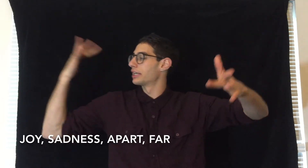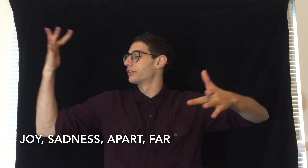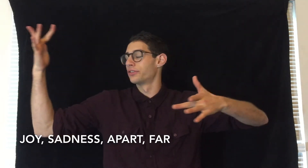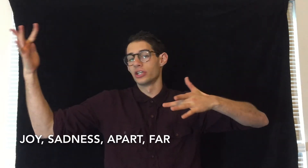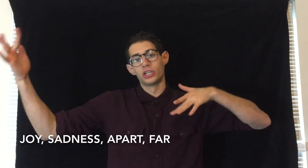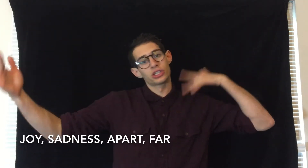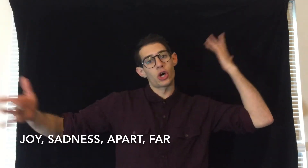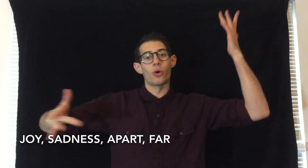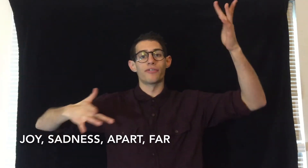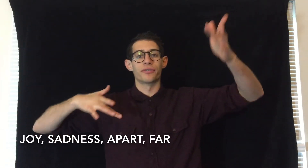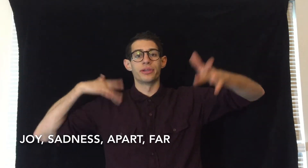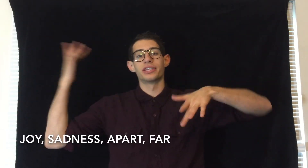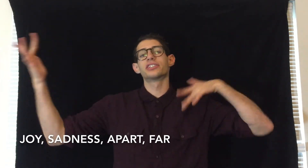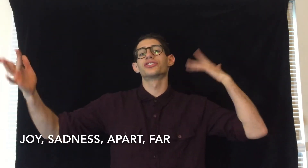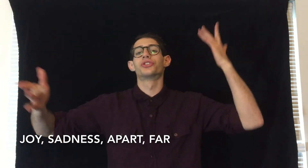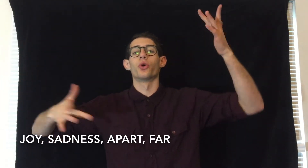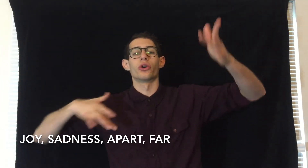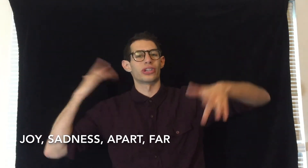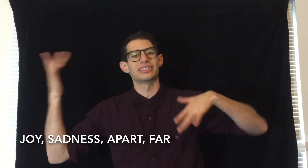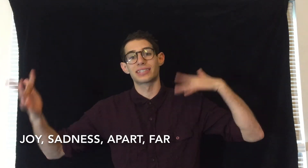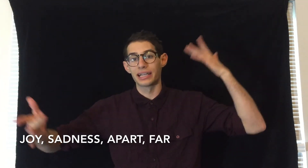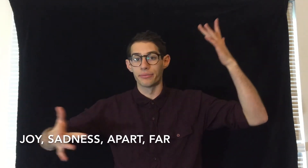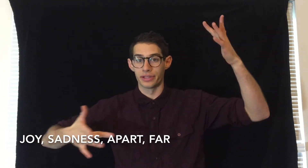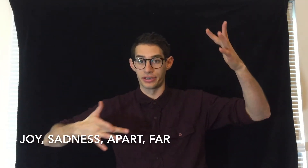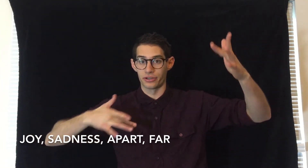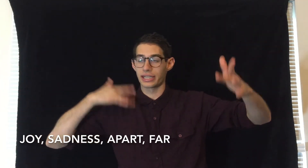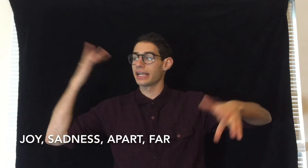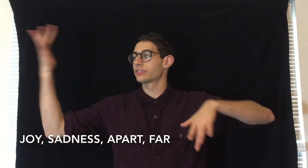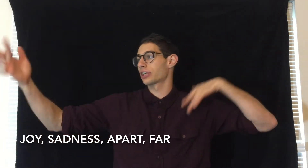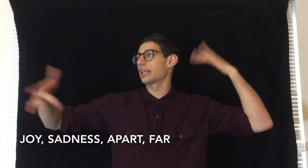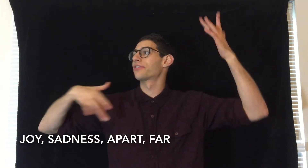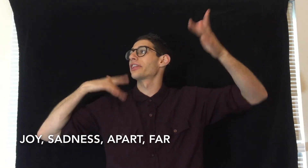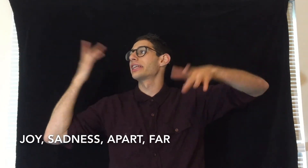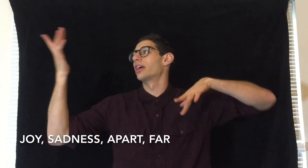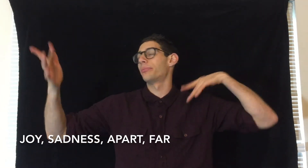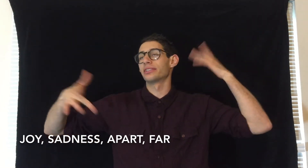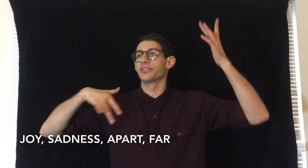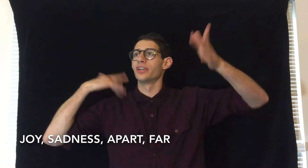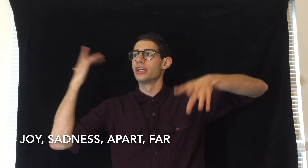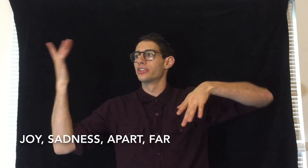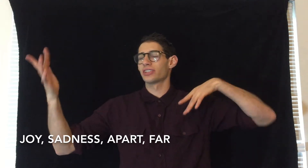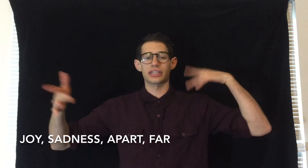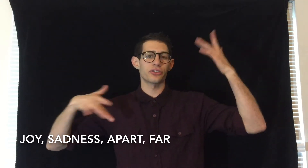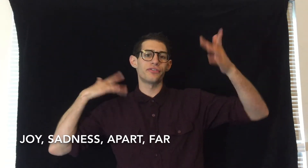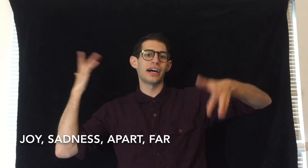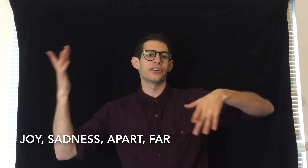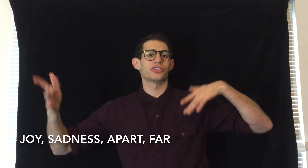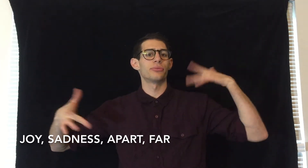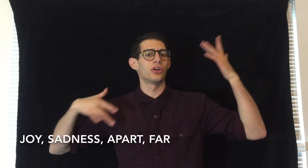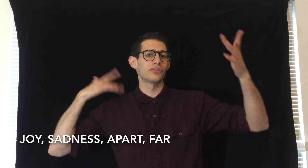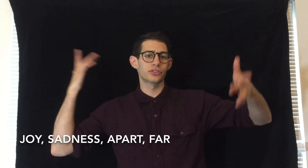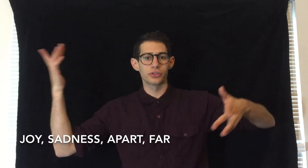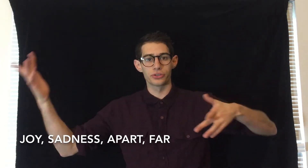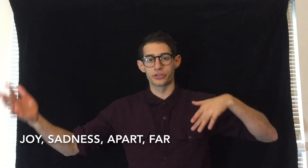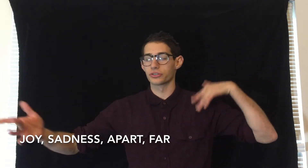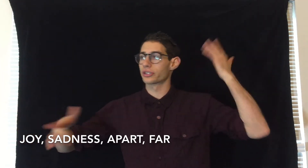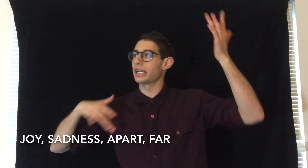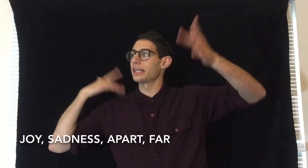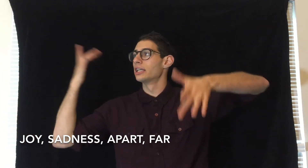of go up from it. This is joy or excitement, okay? So you're kind of flicking up as if there's like little fires coming off your shoulders, okay?